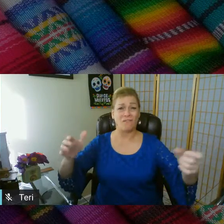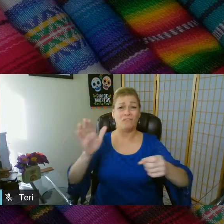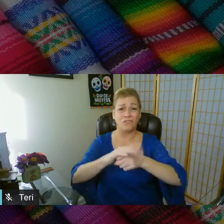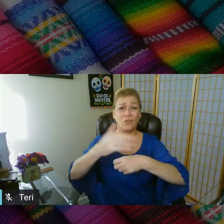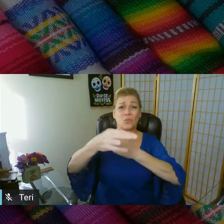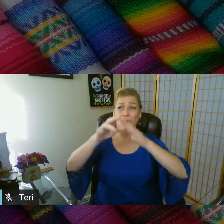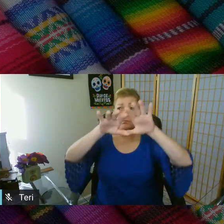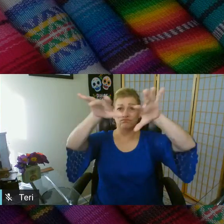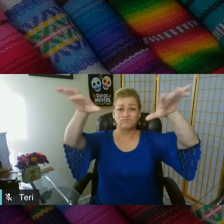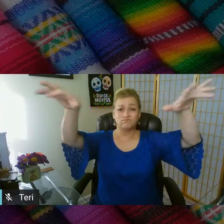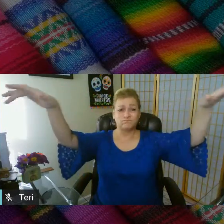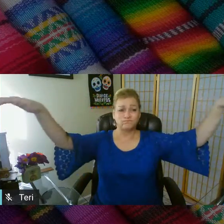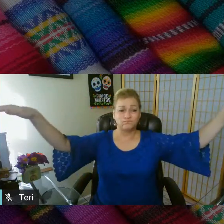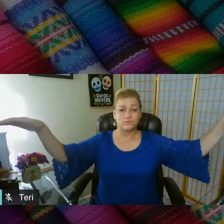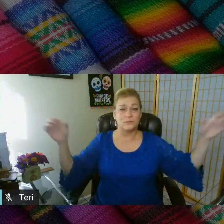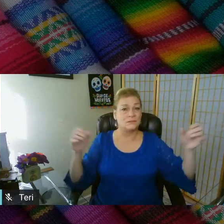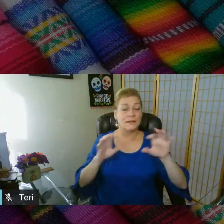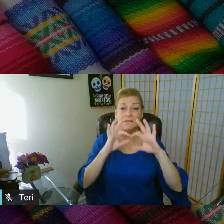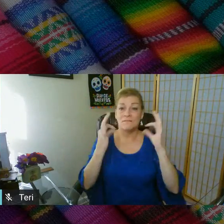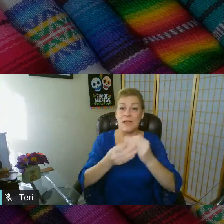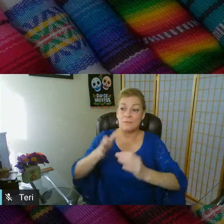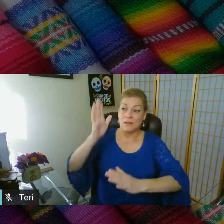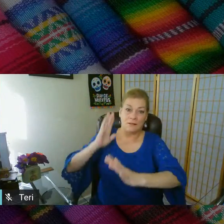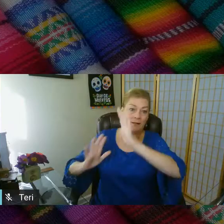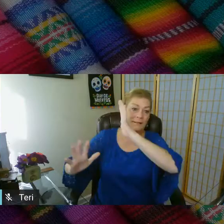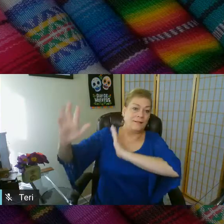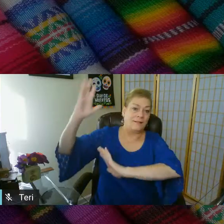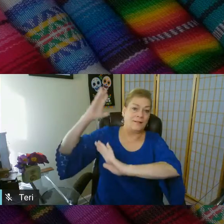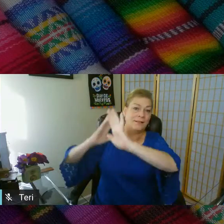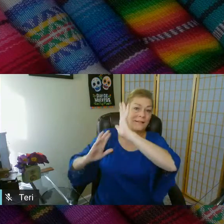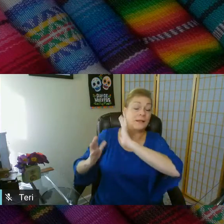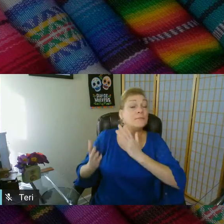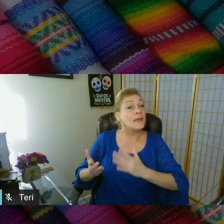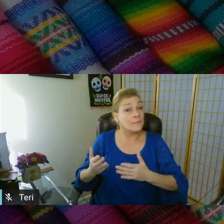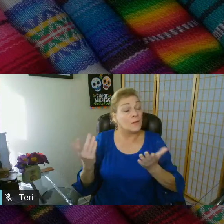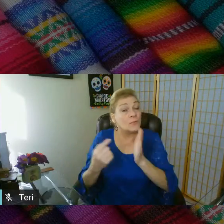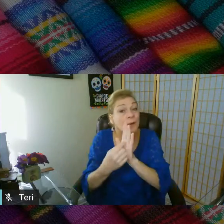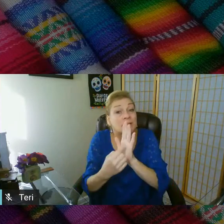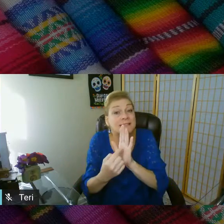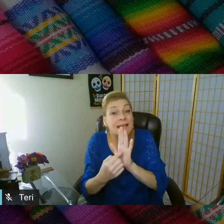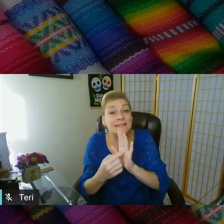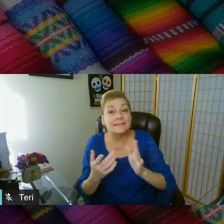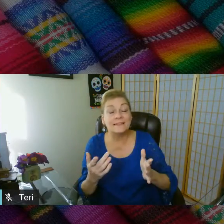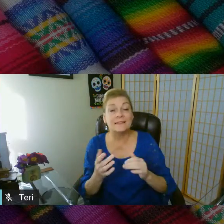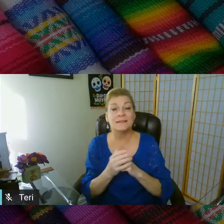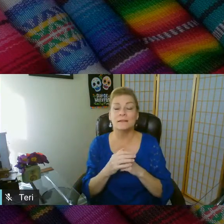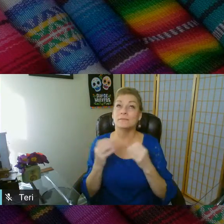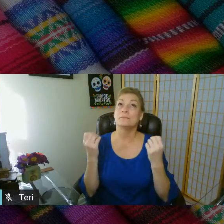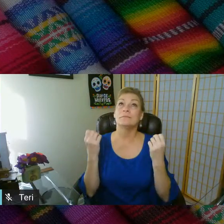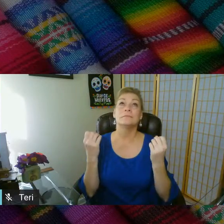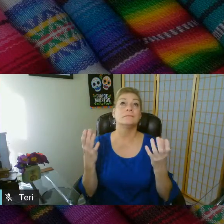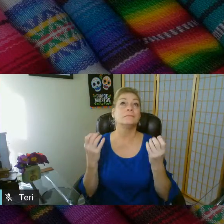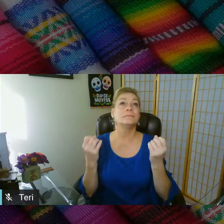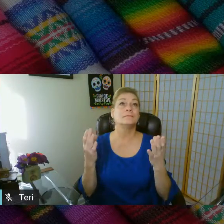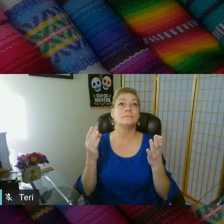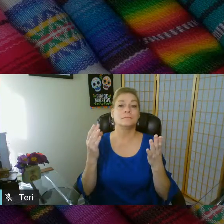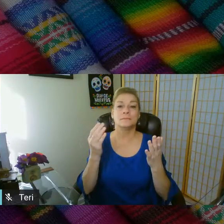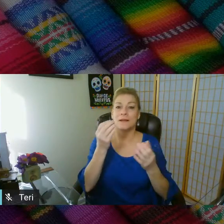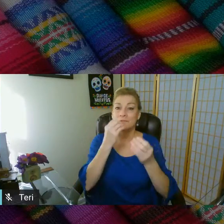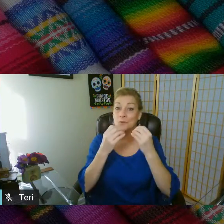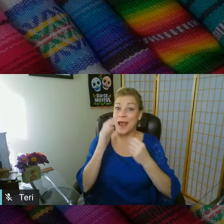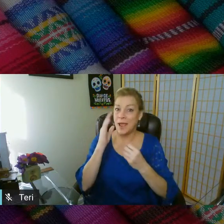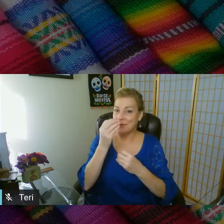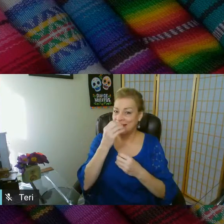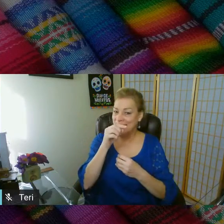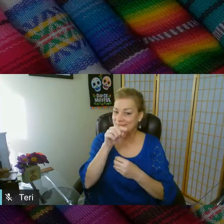might have generations of people, of ancestors that are represented in them, and lots of food. And I will get to eat those tamales